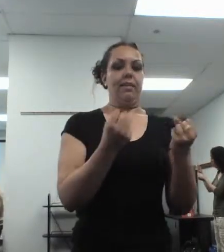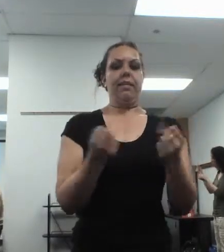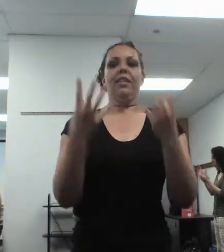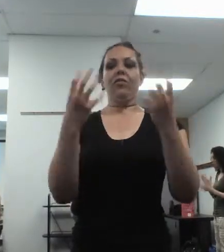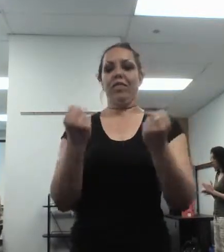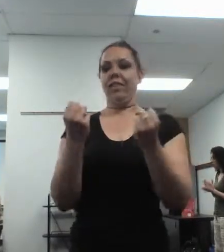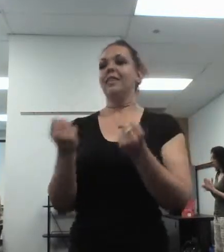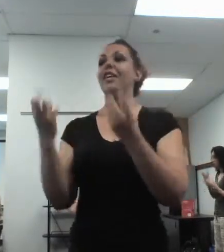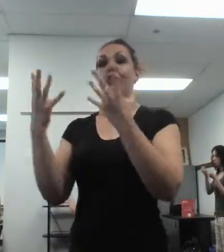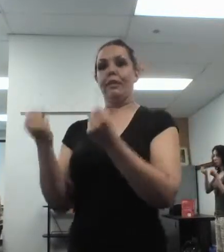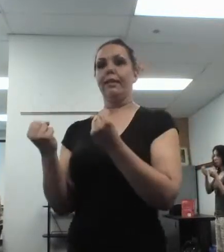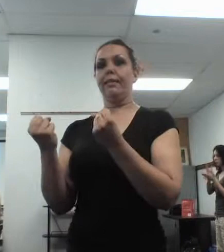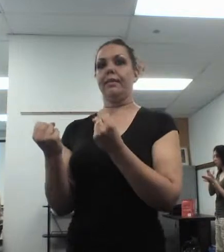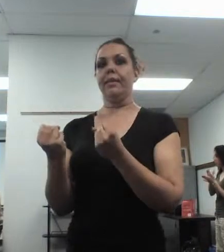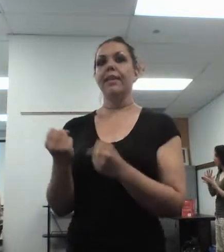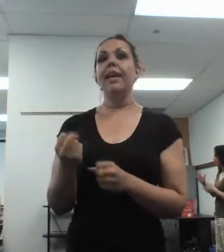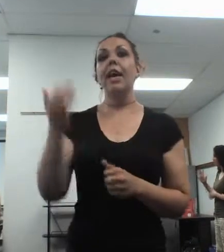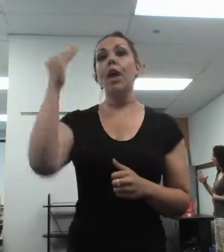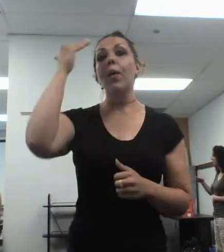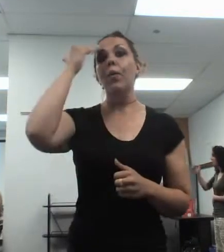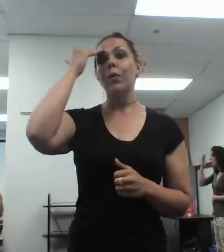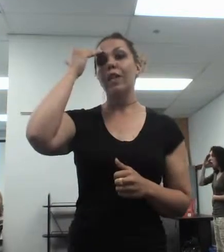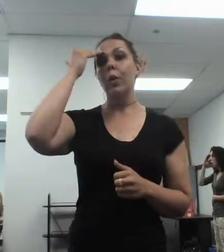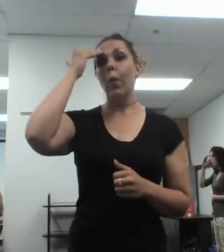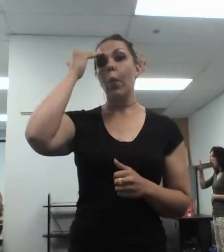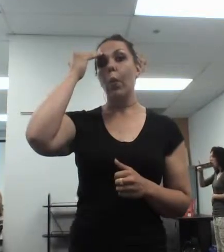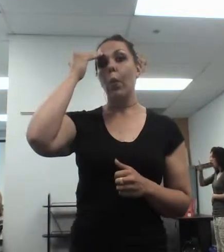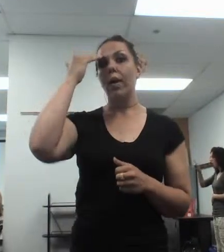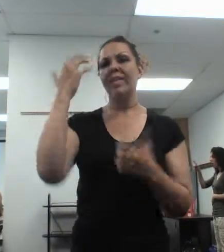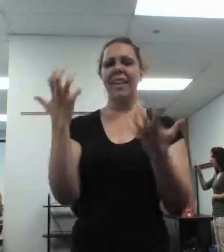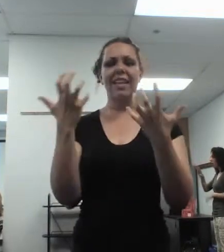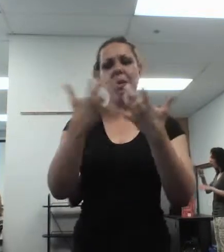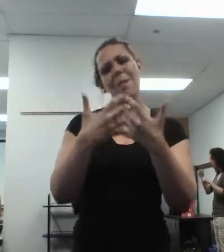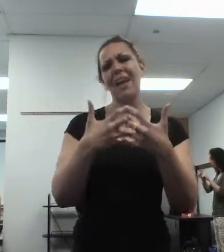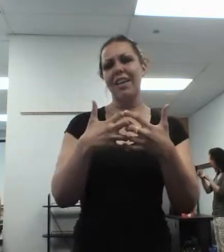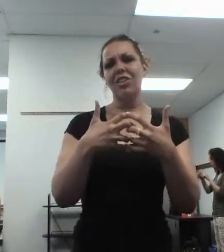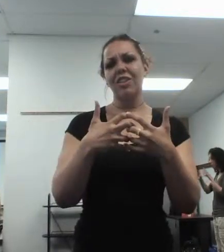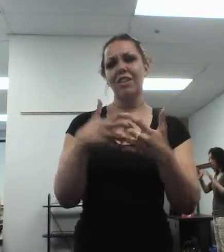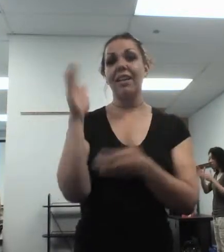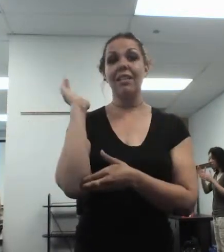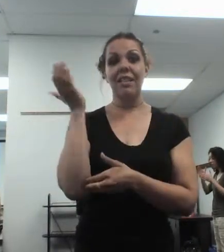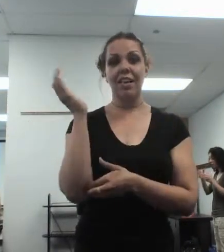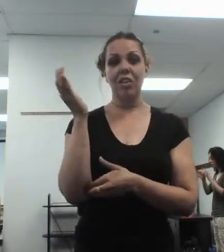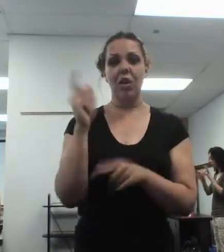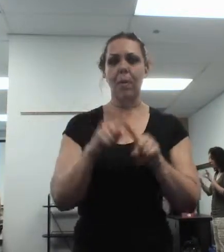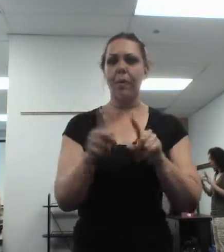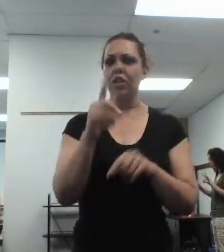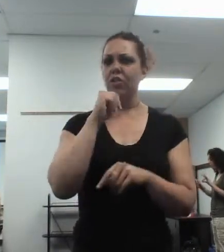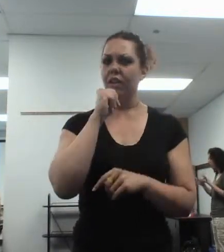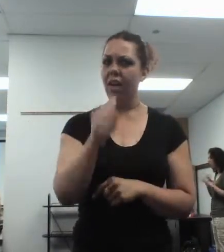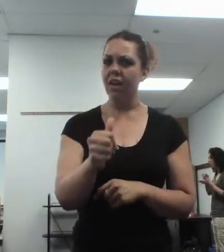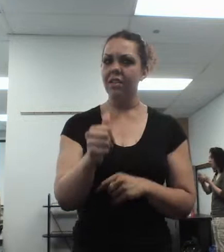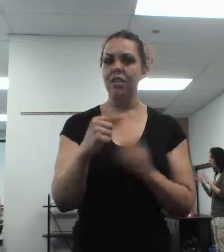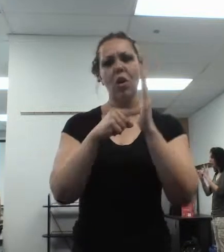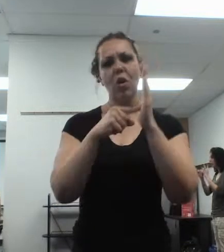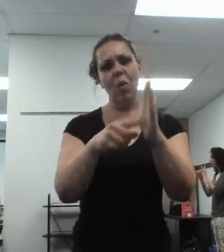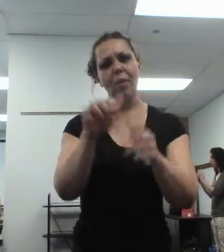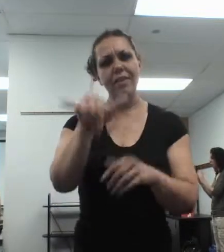fits together somehow in one lecture, but you're not showing that. So think of ASL transition